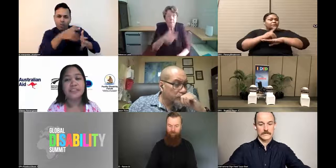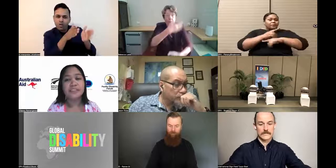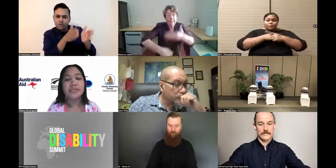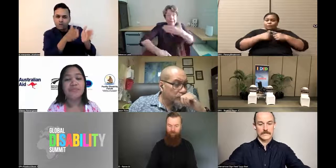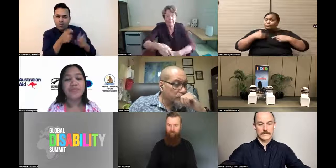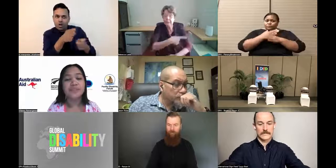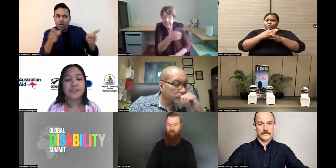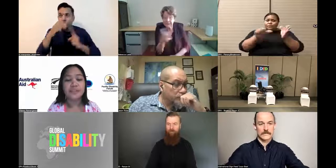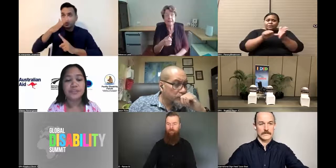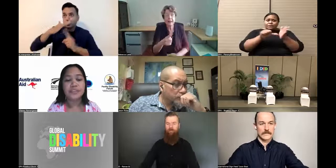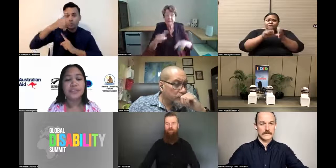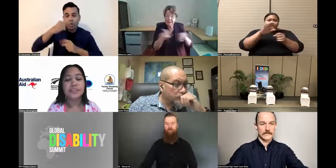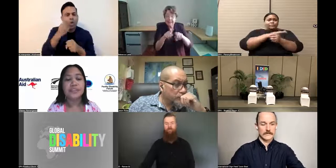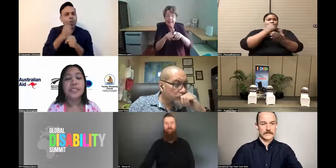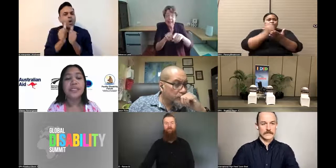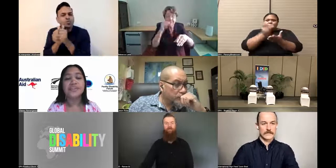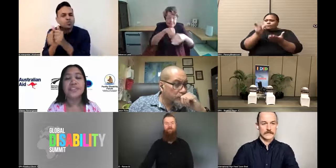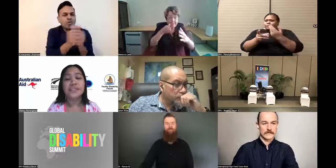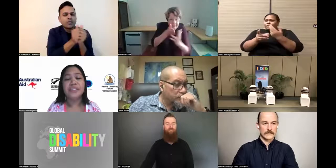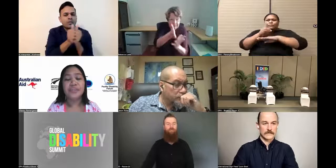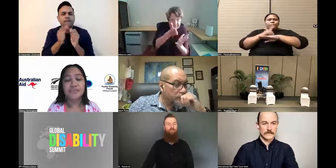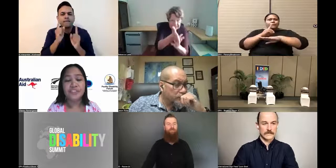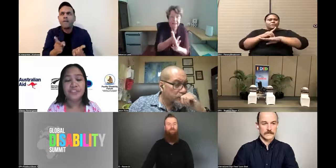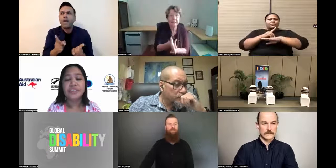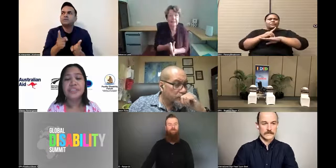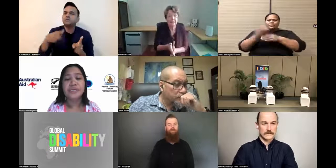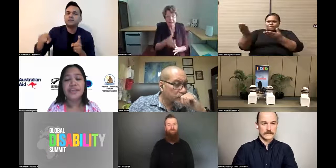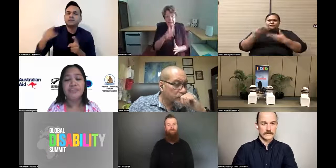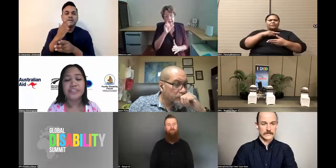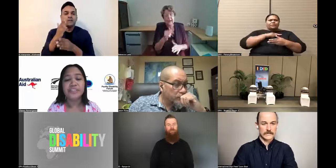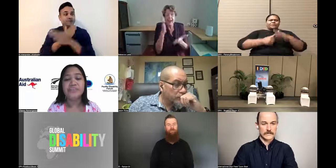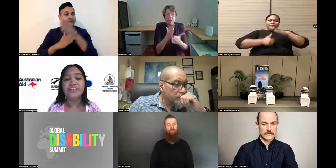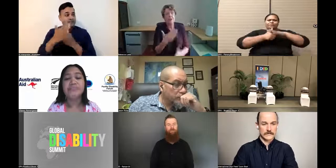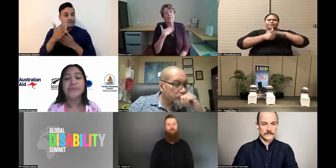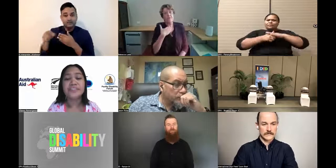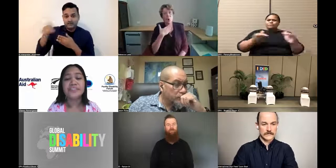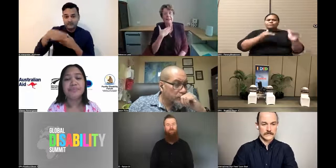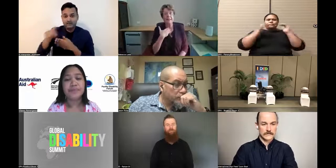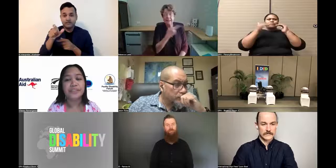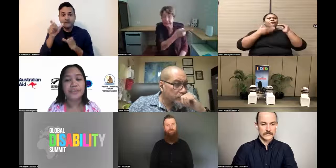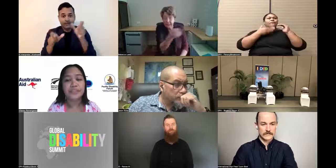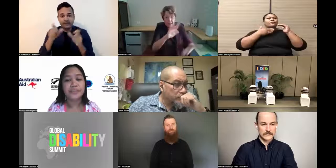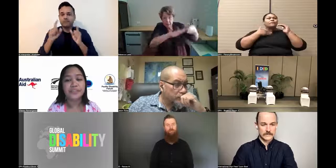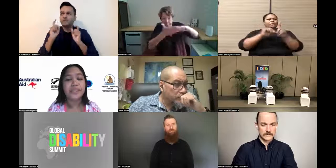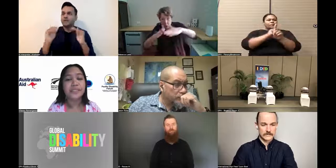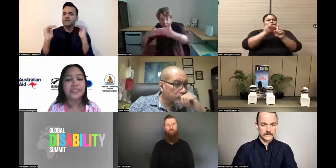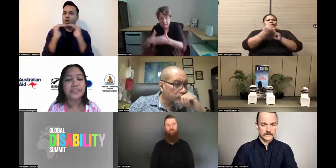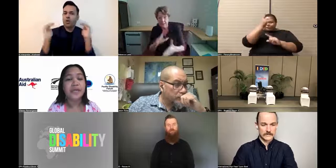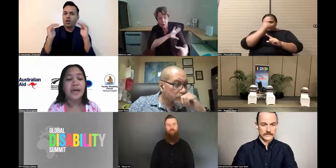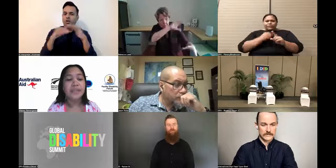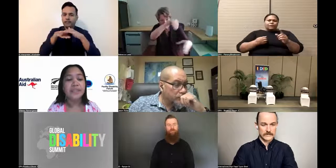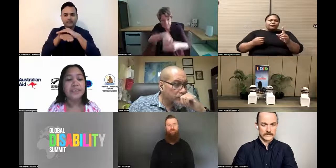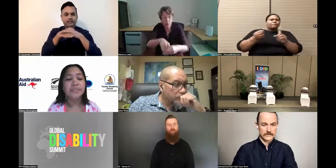equal access and voice in the society so that they can efficiently and effectively participate in the